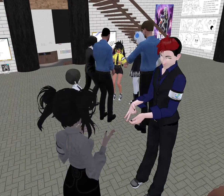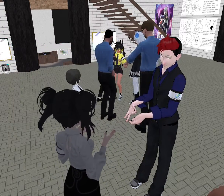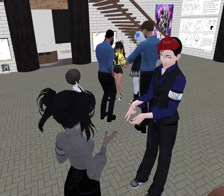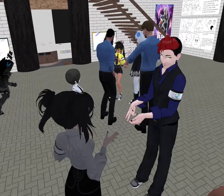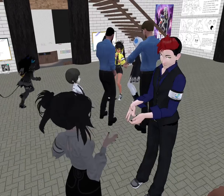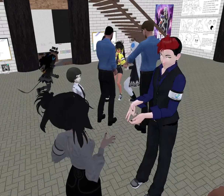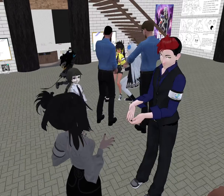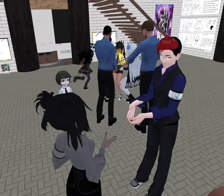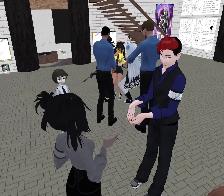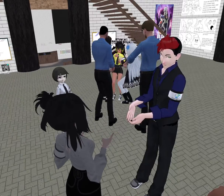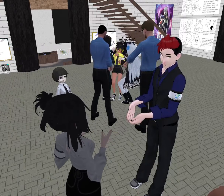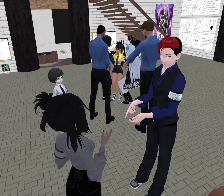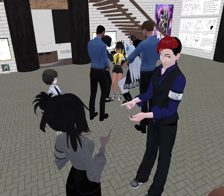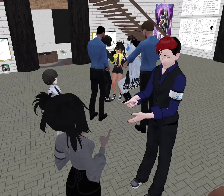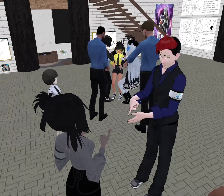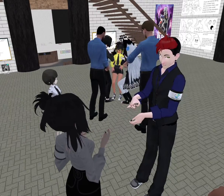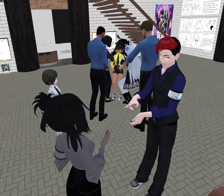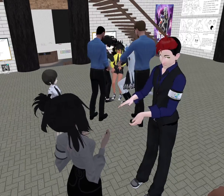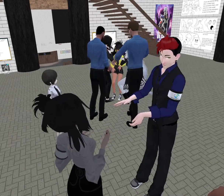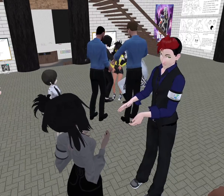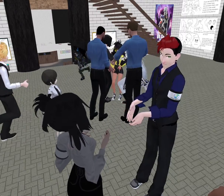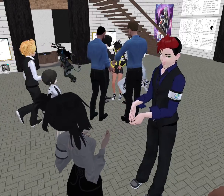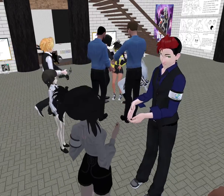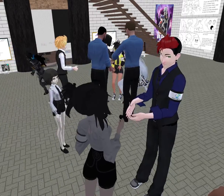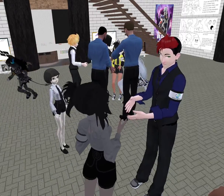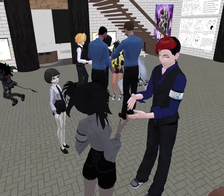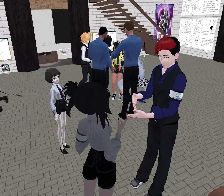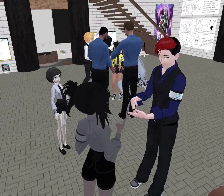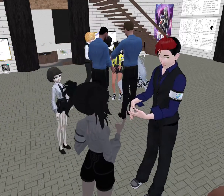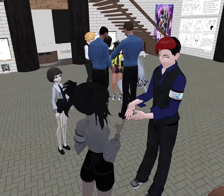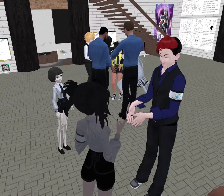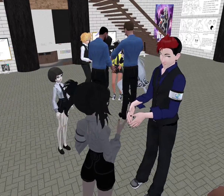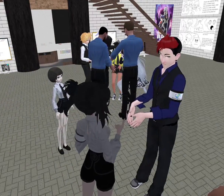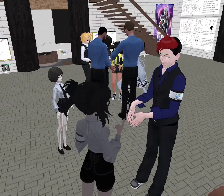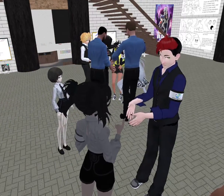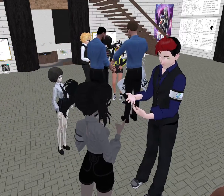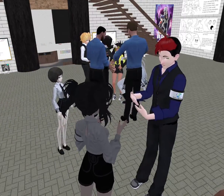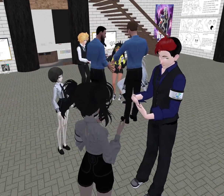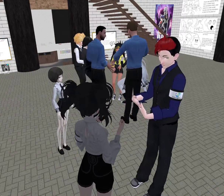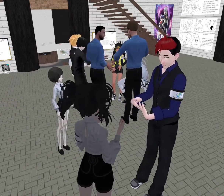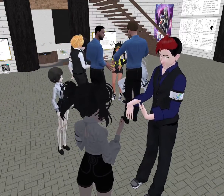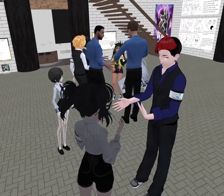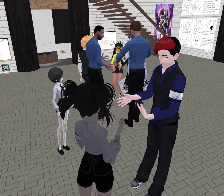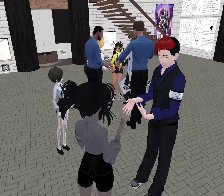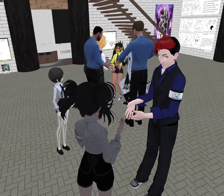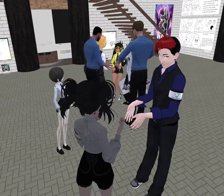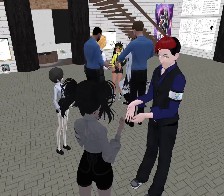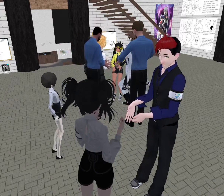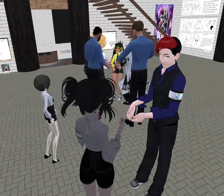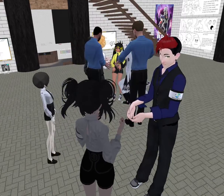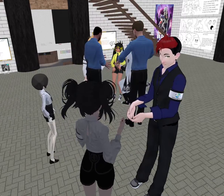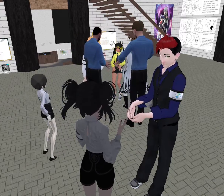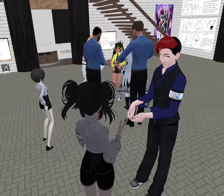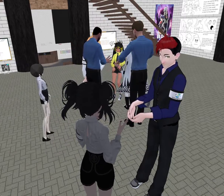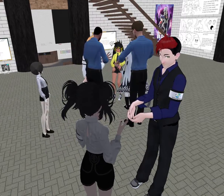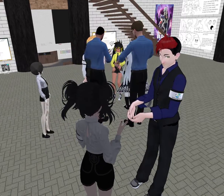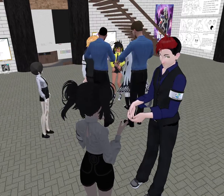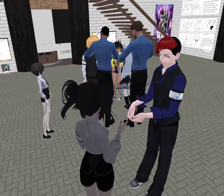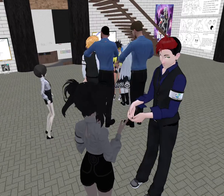well, thanks If for you want to learn signs, start with the letters. That'll help you figure out the hand shapes that you're going to use for the rest of the language. Is how